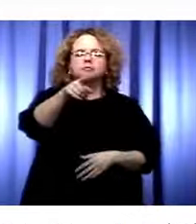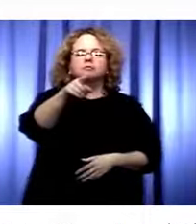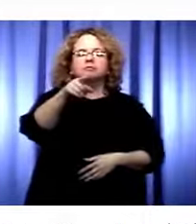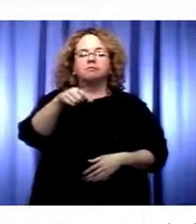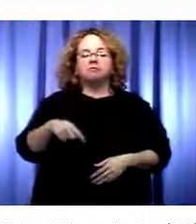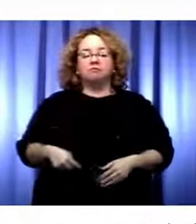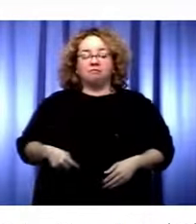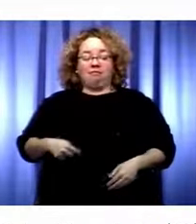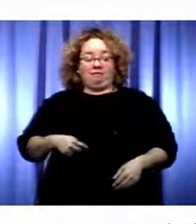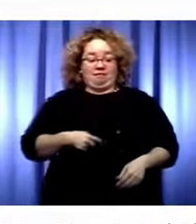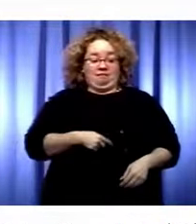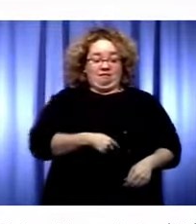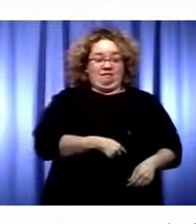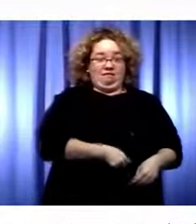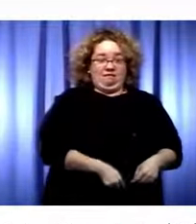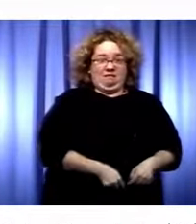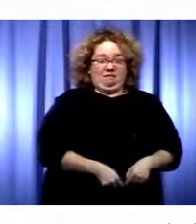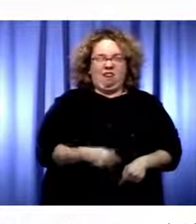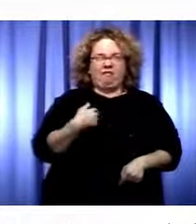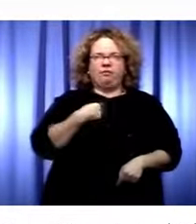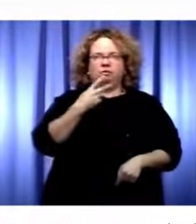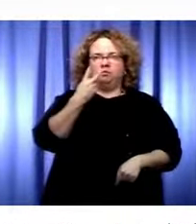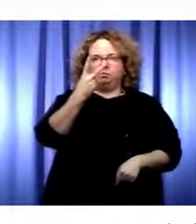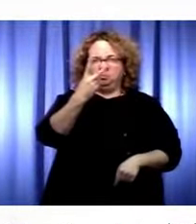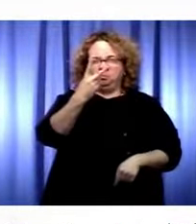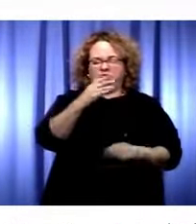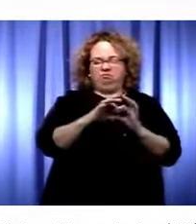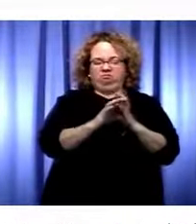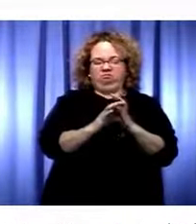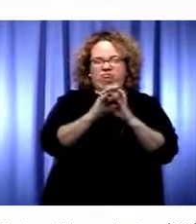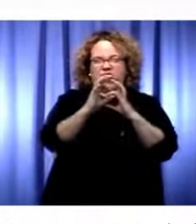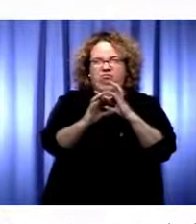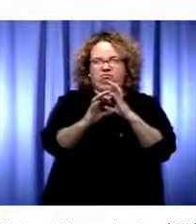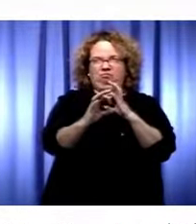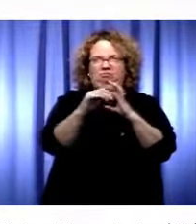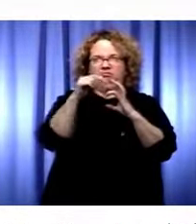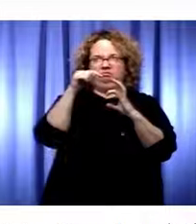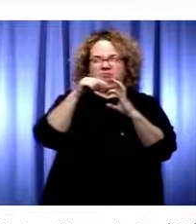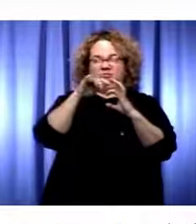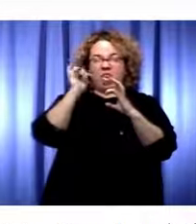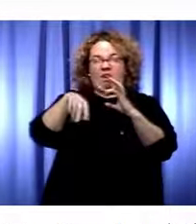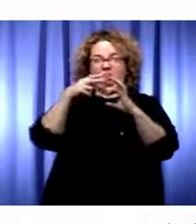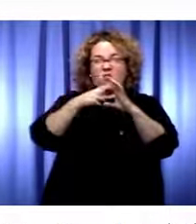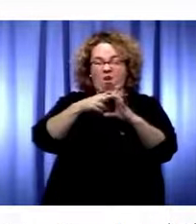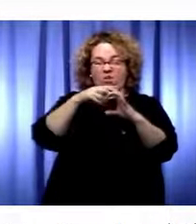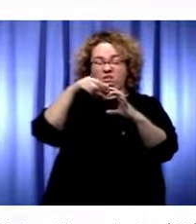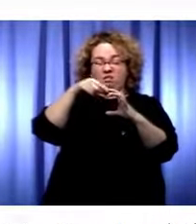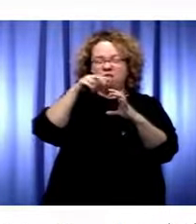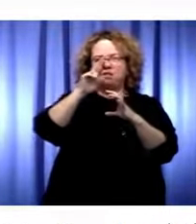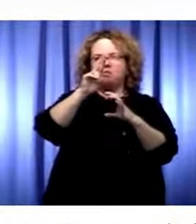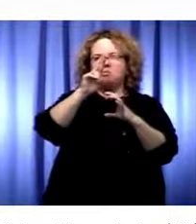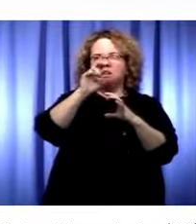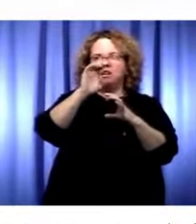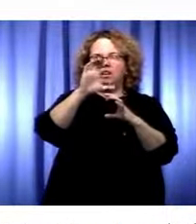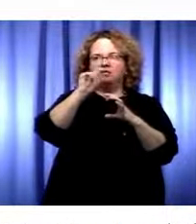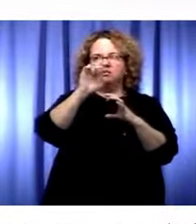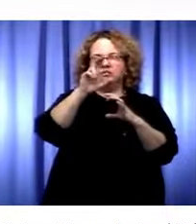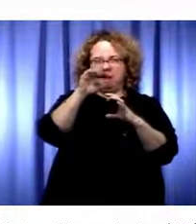The final crucial part of the digestive tract is at the end of the large intestine, known